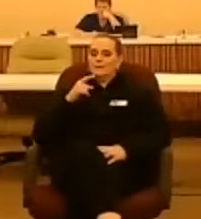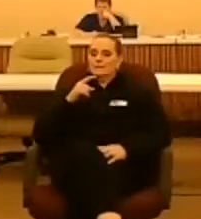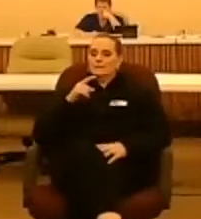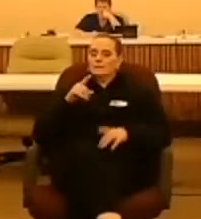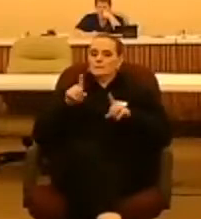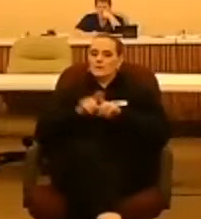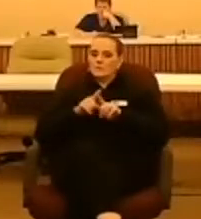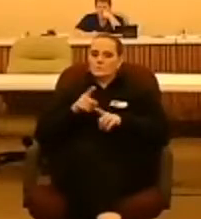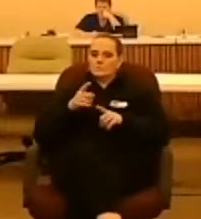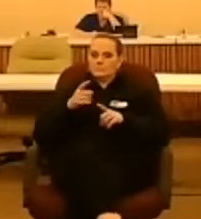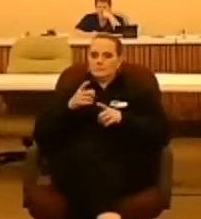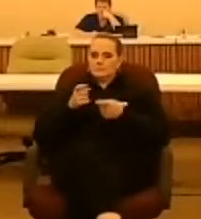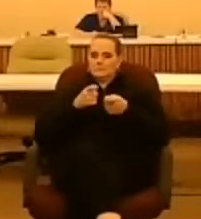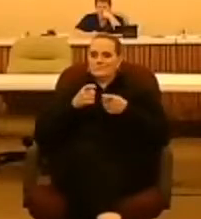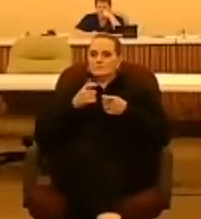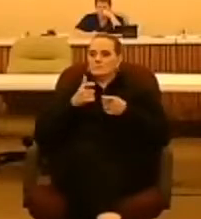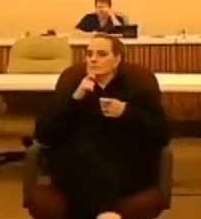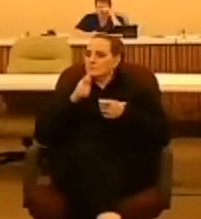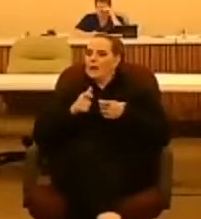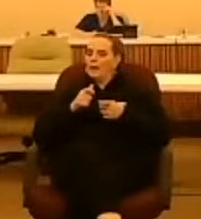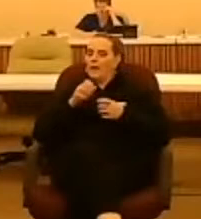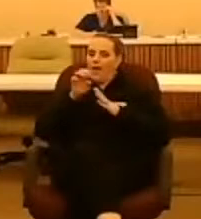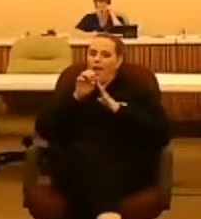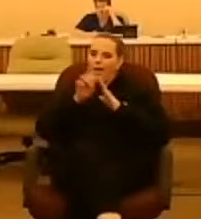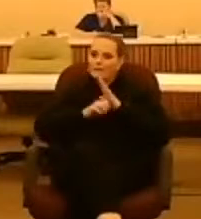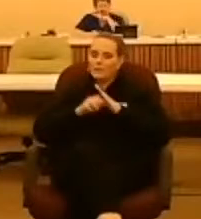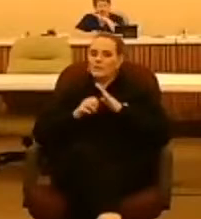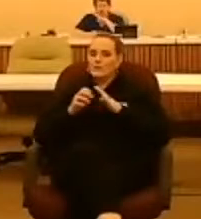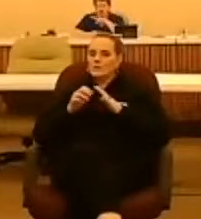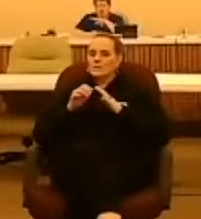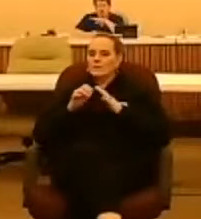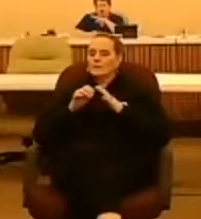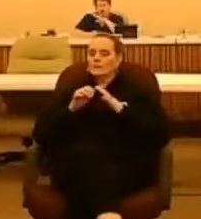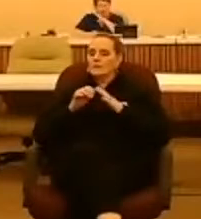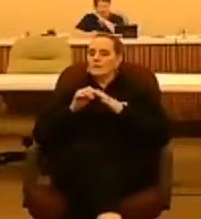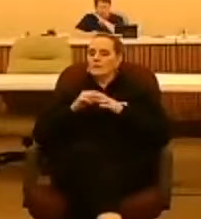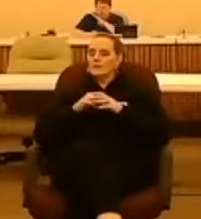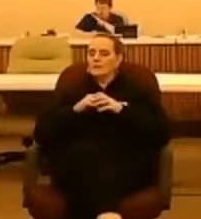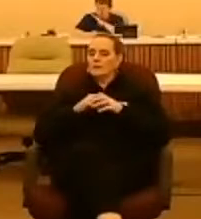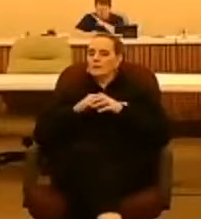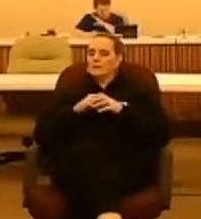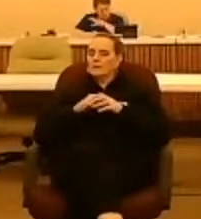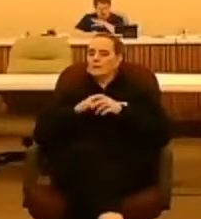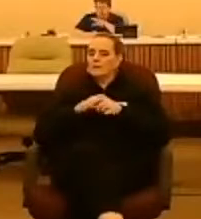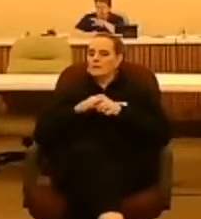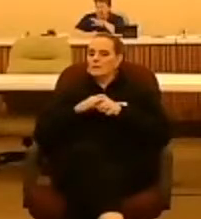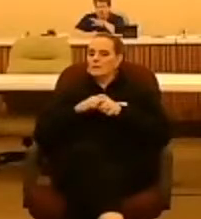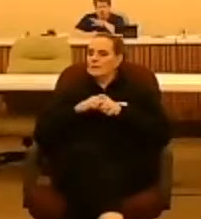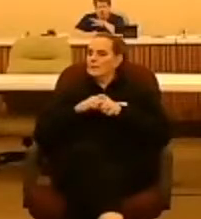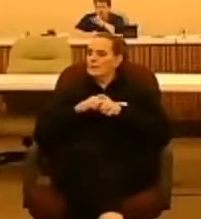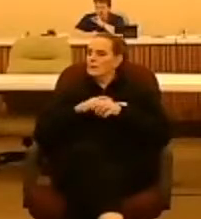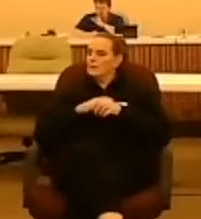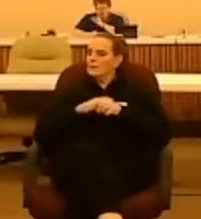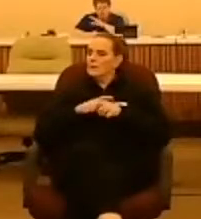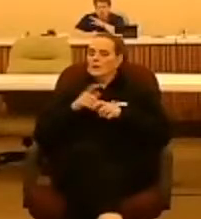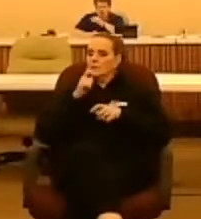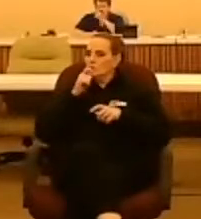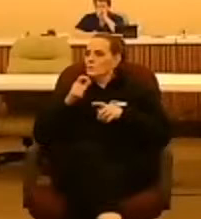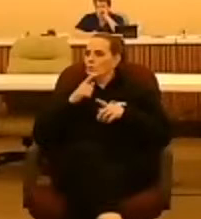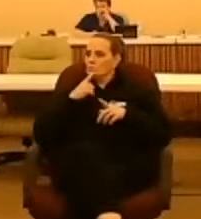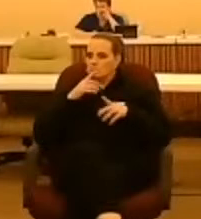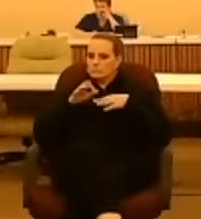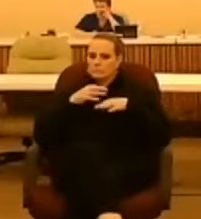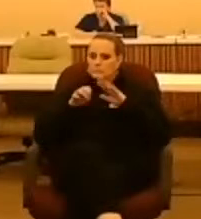were unethical, such as taking campaign. Do me a favor and do not bring up examples.